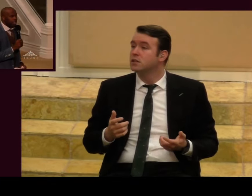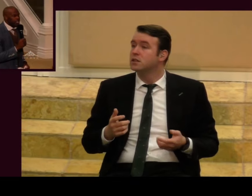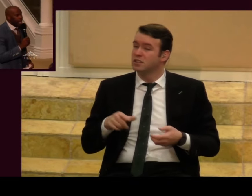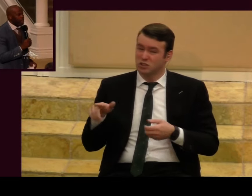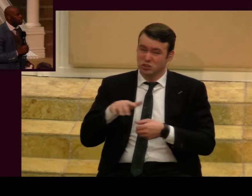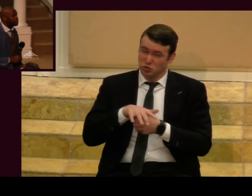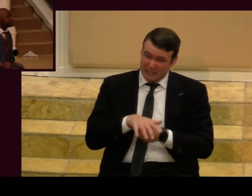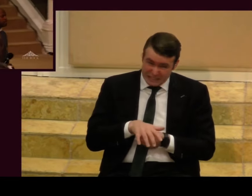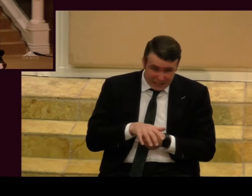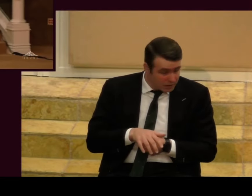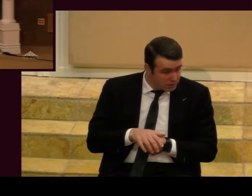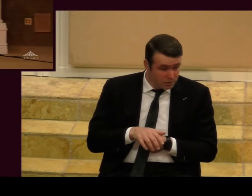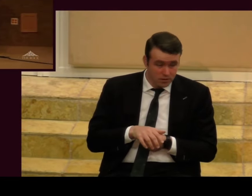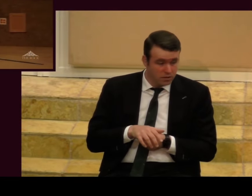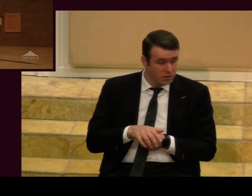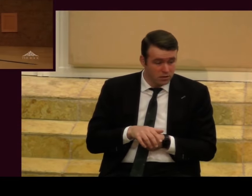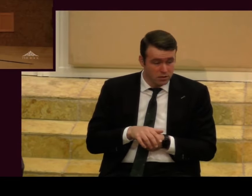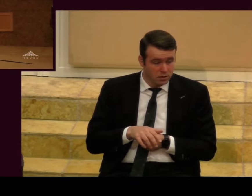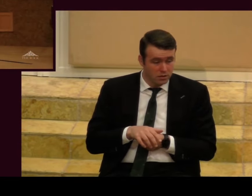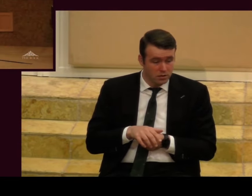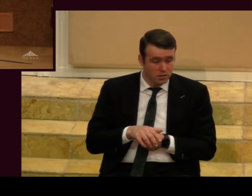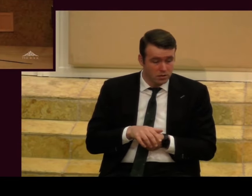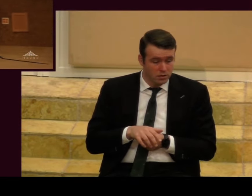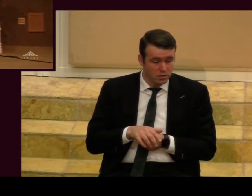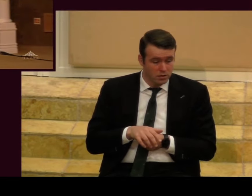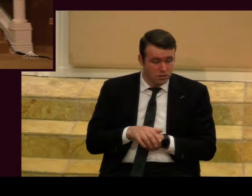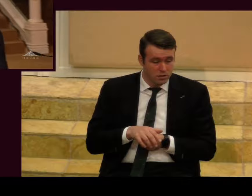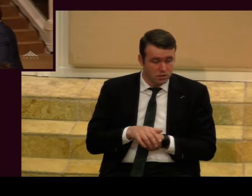Somebody say stressed out.